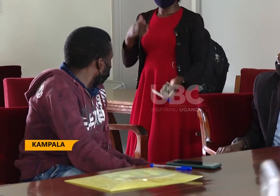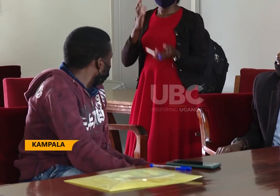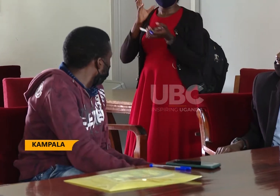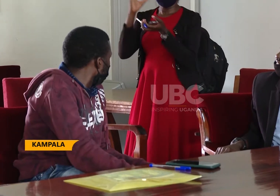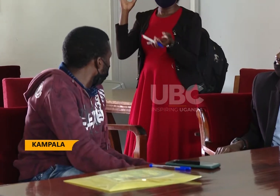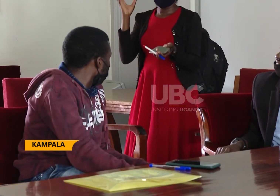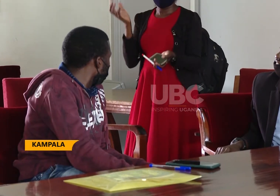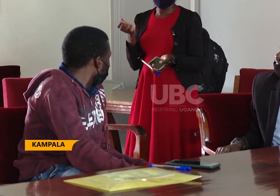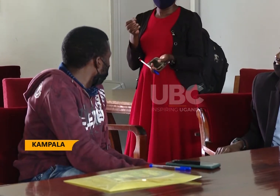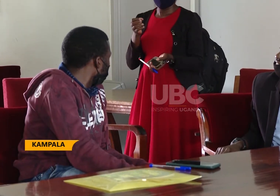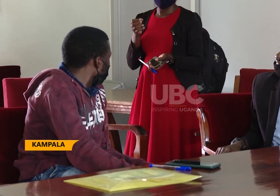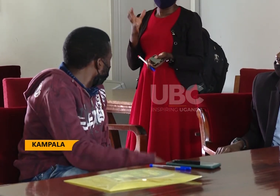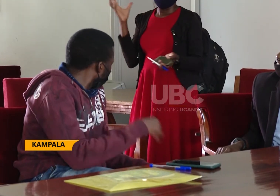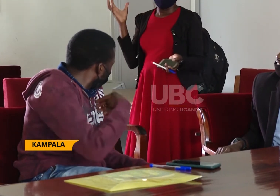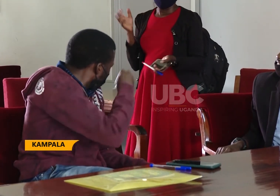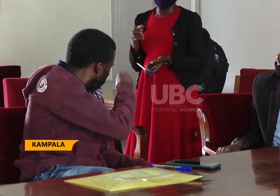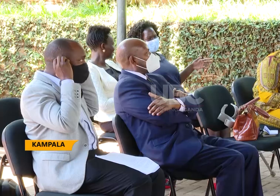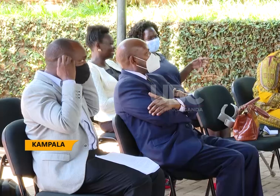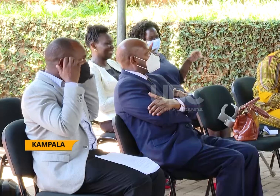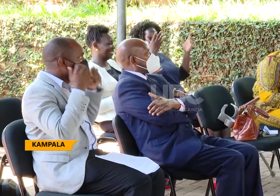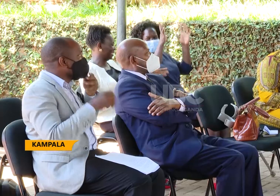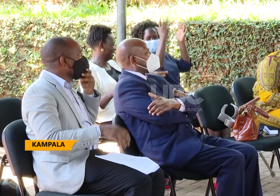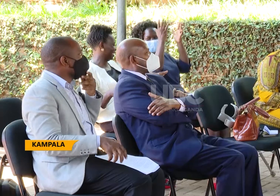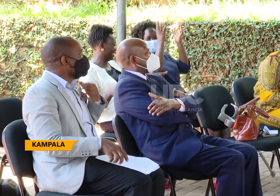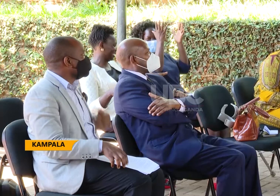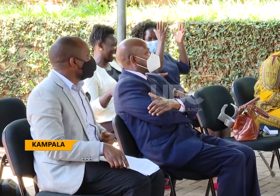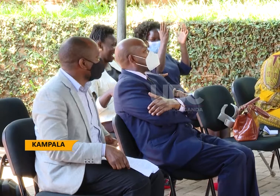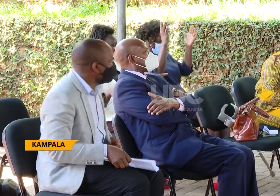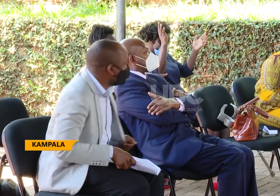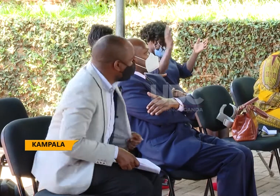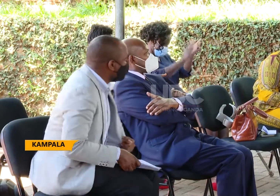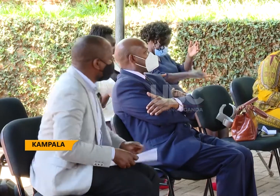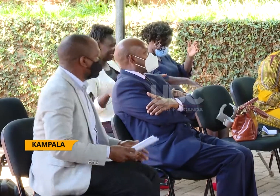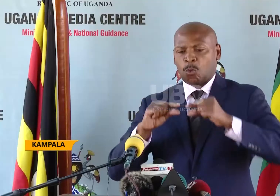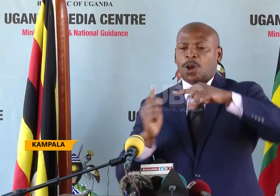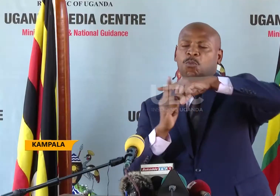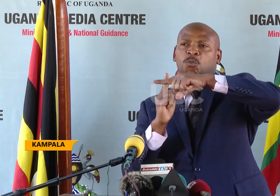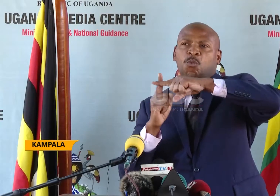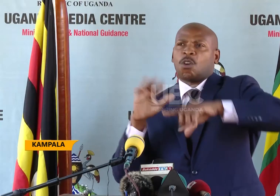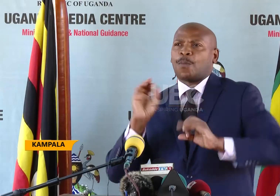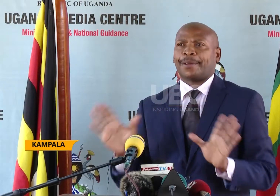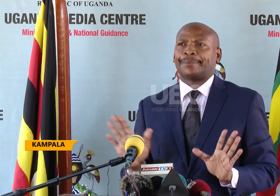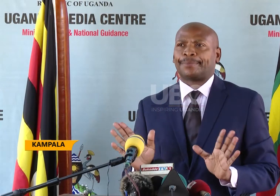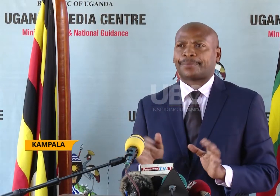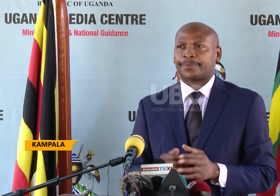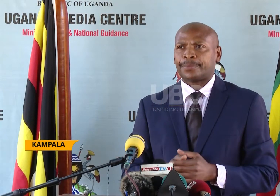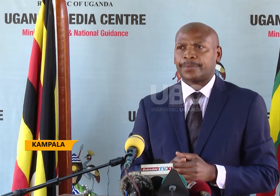Uganda has 1.80 million deaf persons. This means 3% of Uganda's population